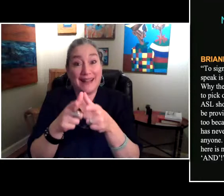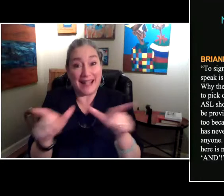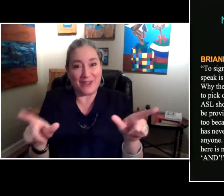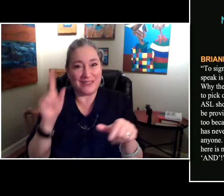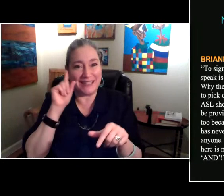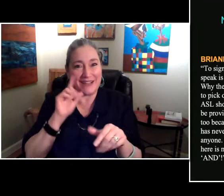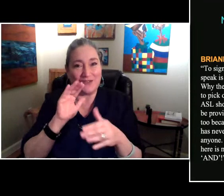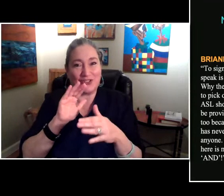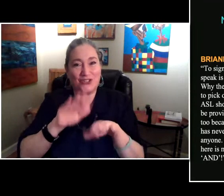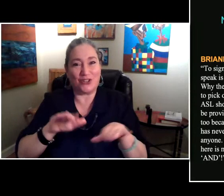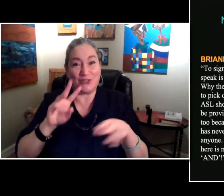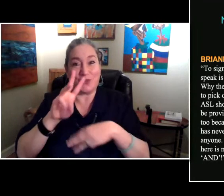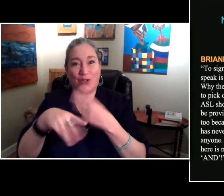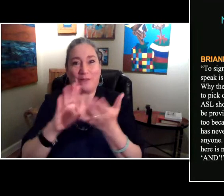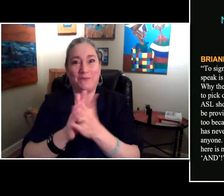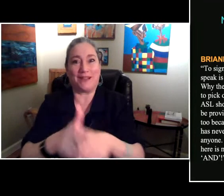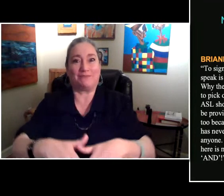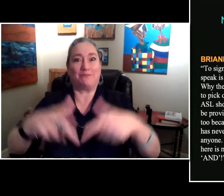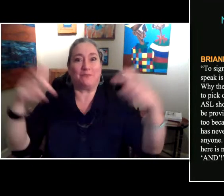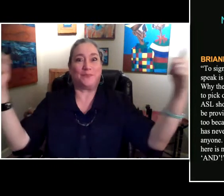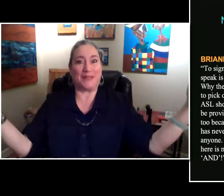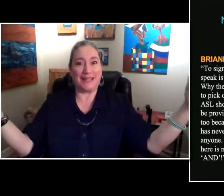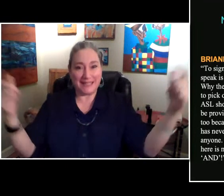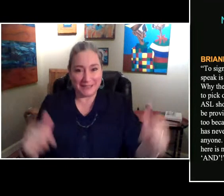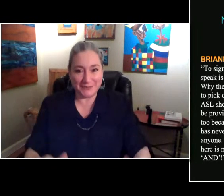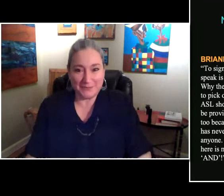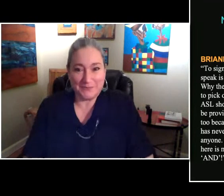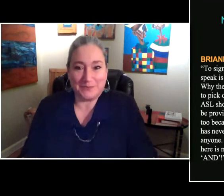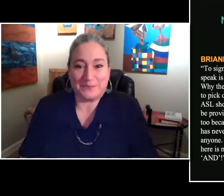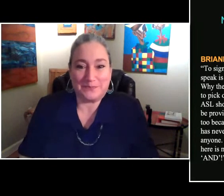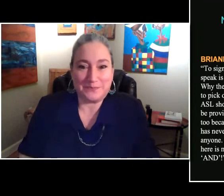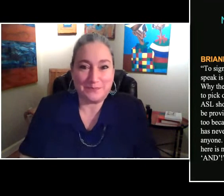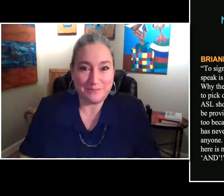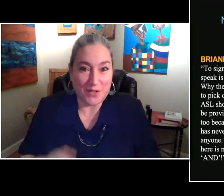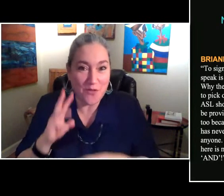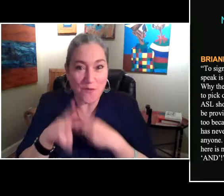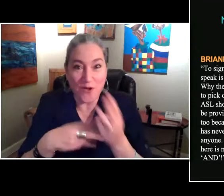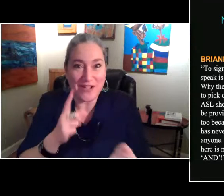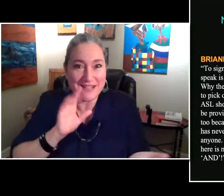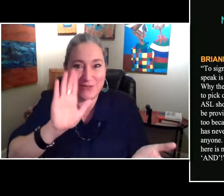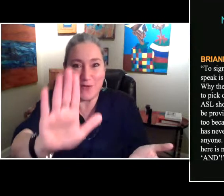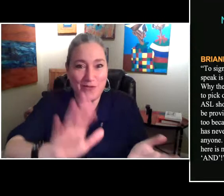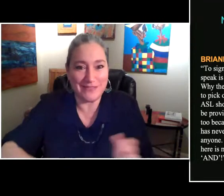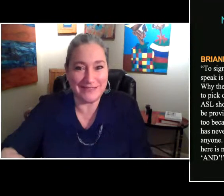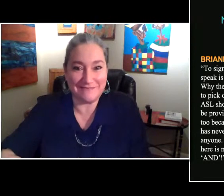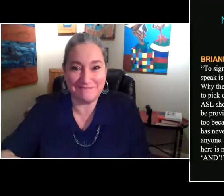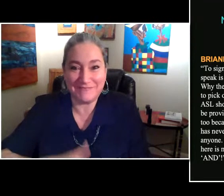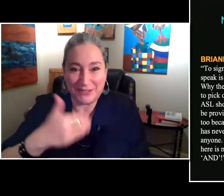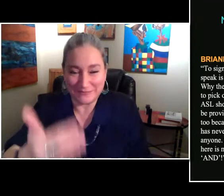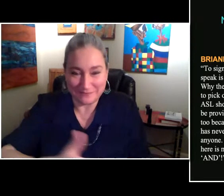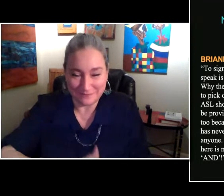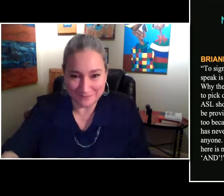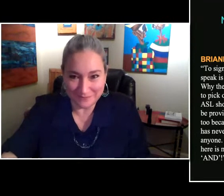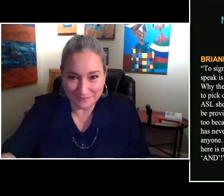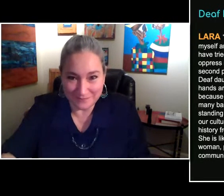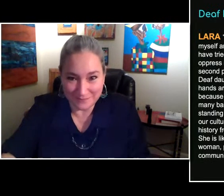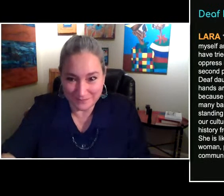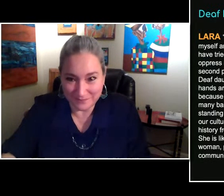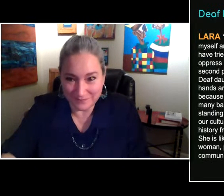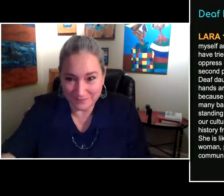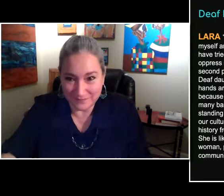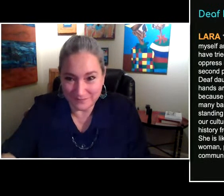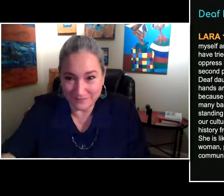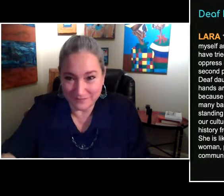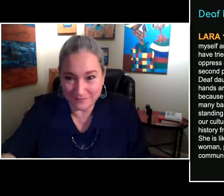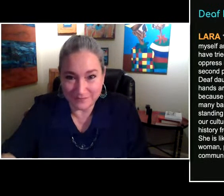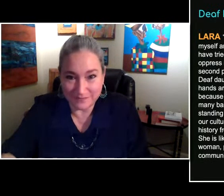hands blocking the world away from you, the world being small, is contrasted with this image where it opens